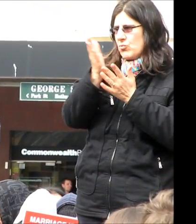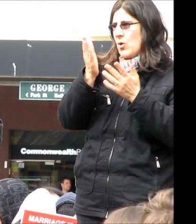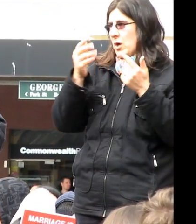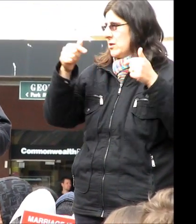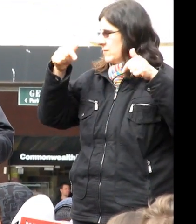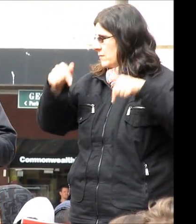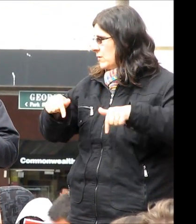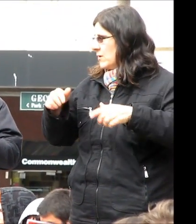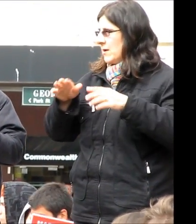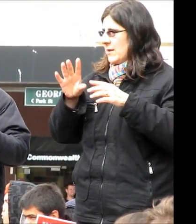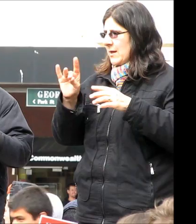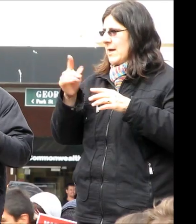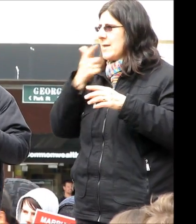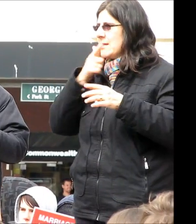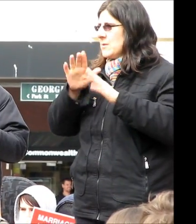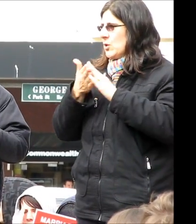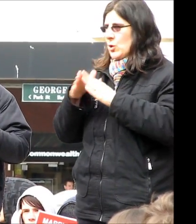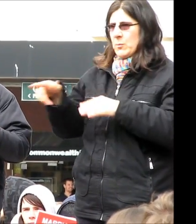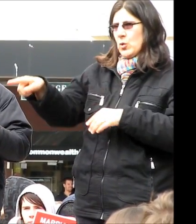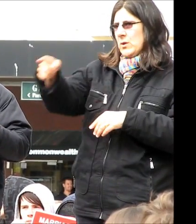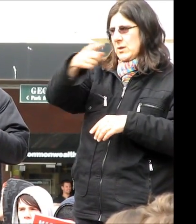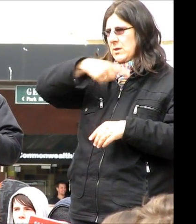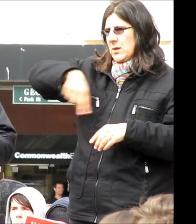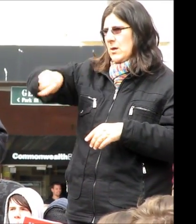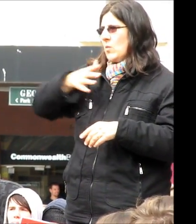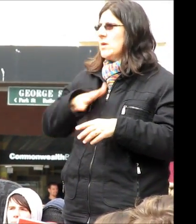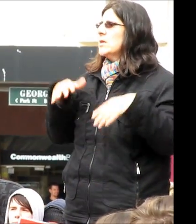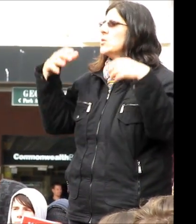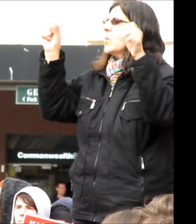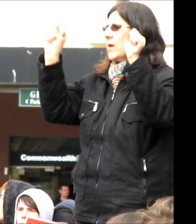GLBTQ community that we need to win.